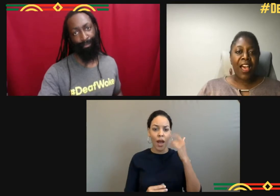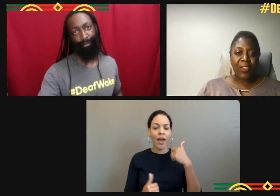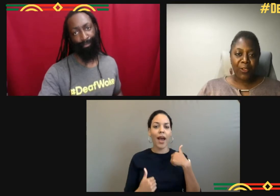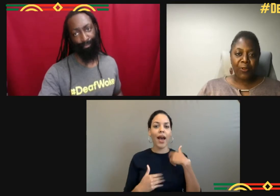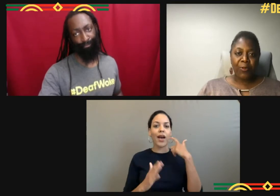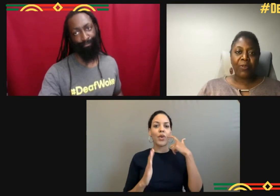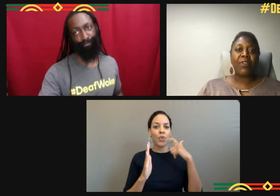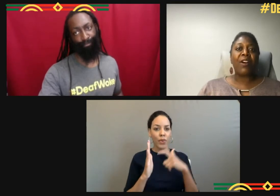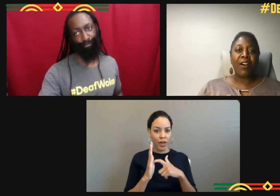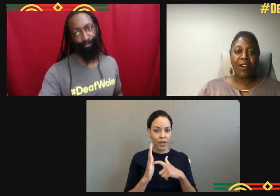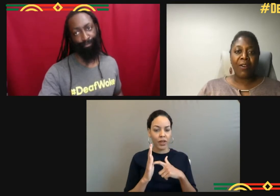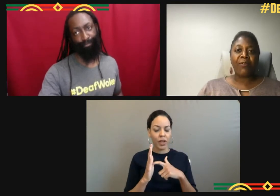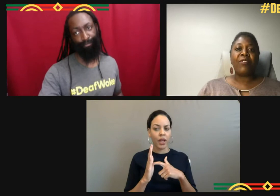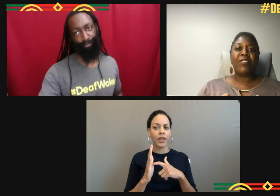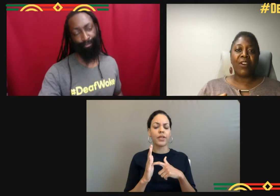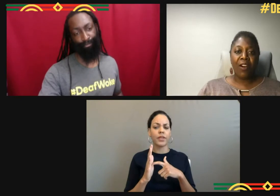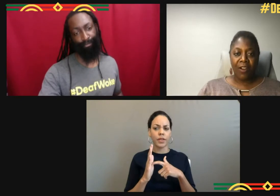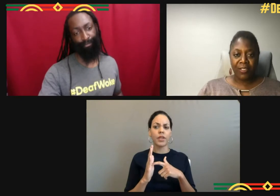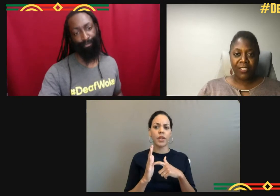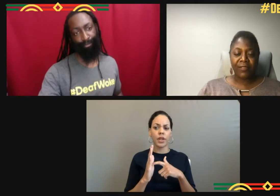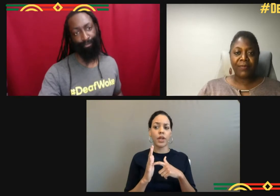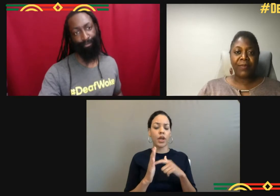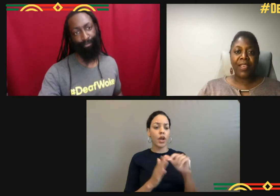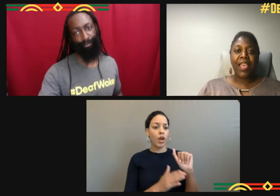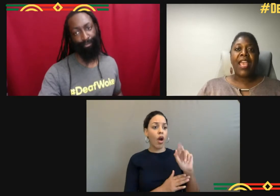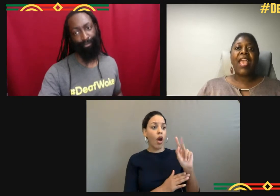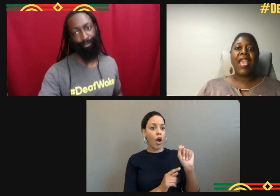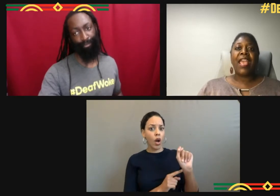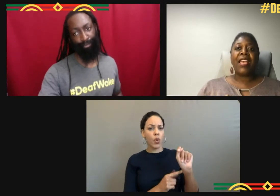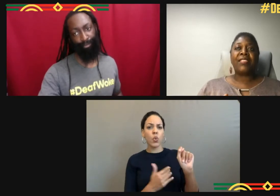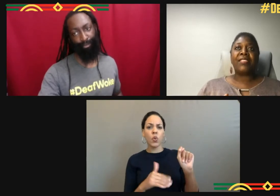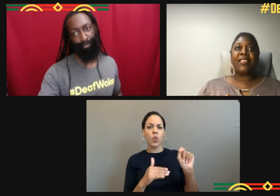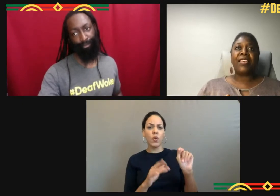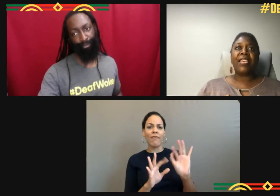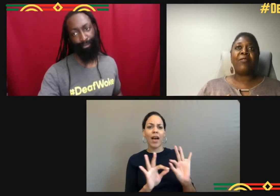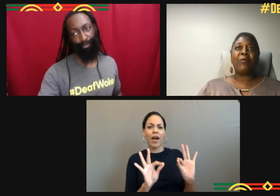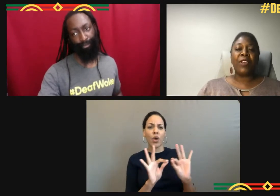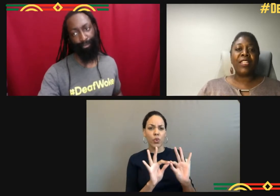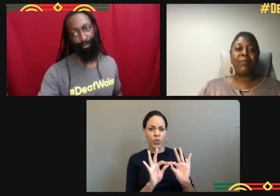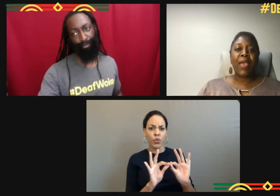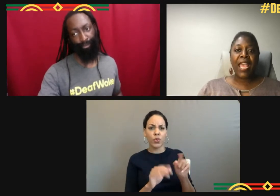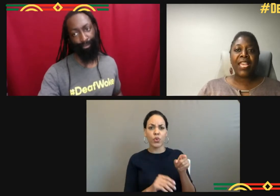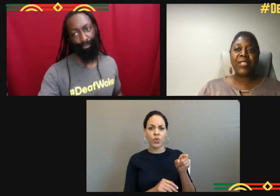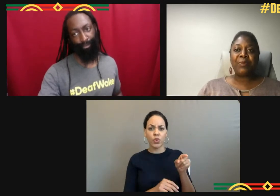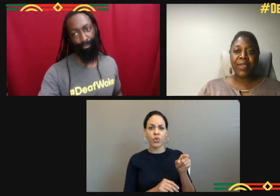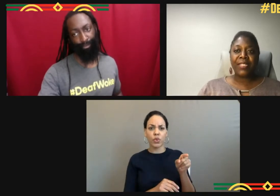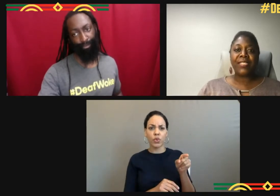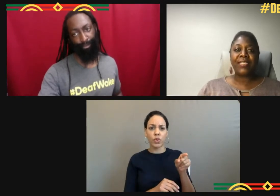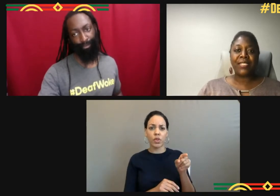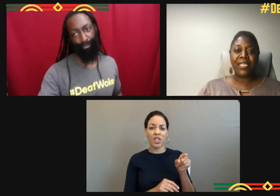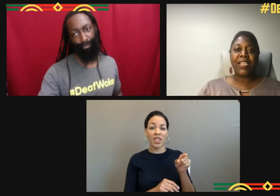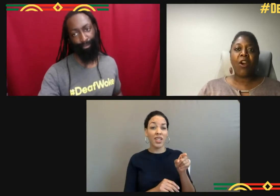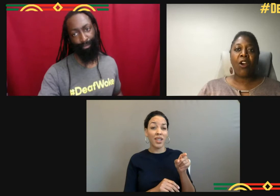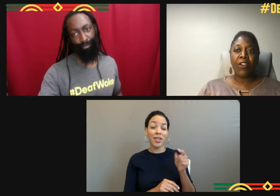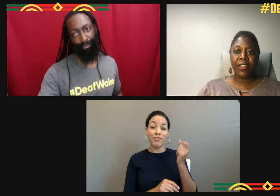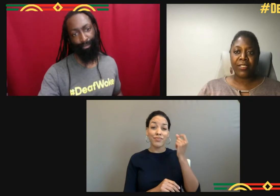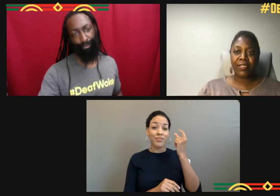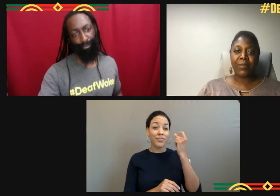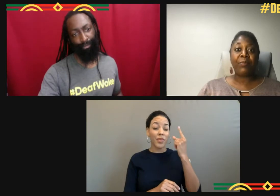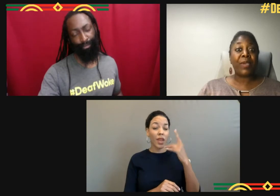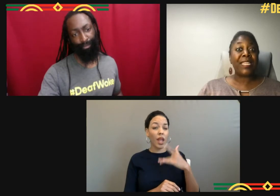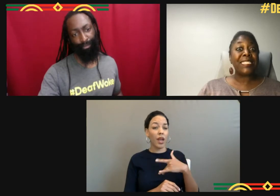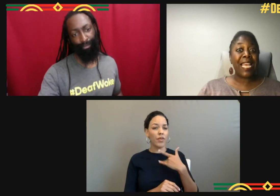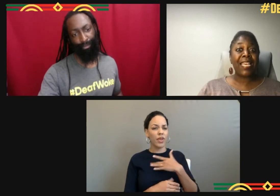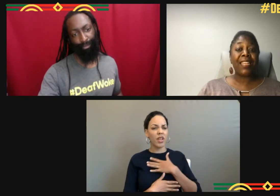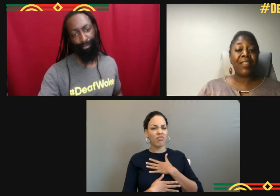the value of the art. And it really pained me to see